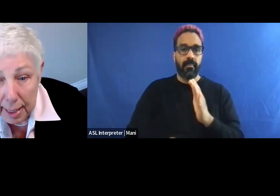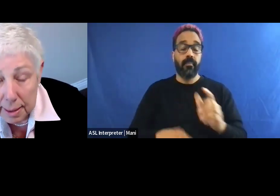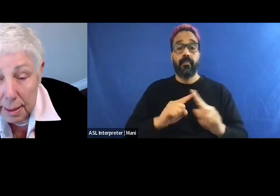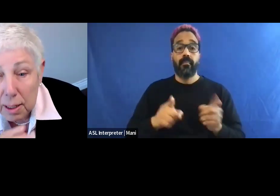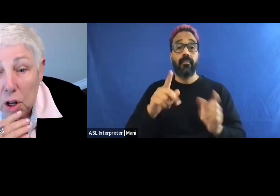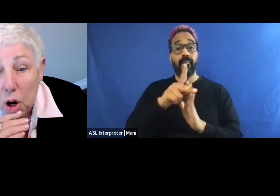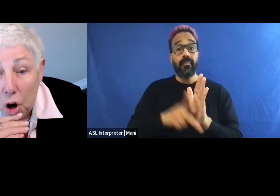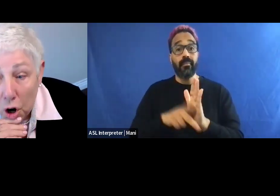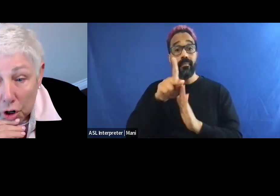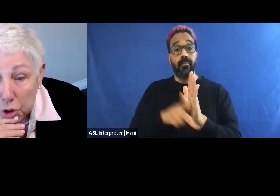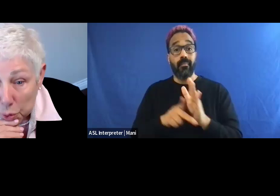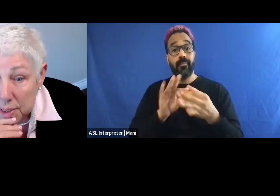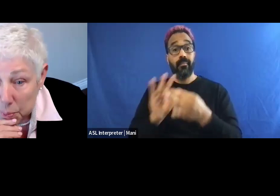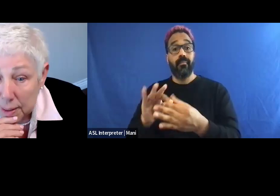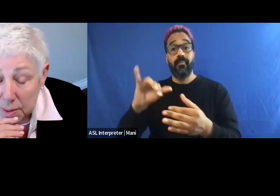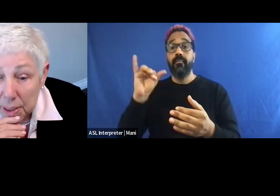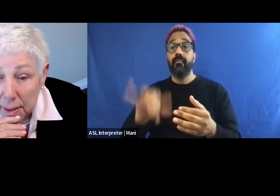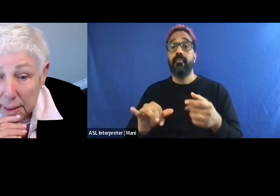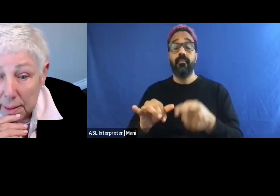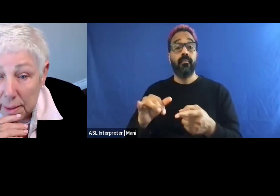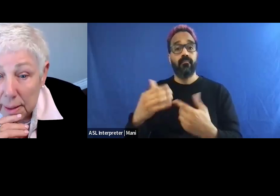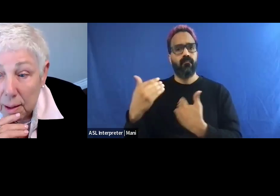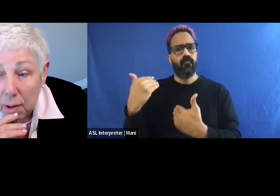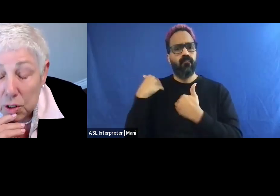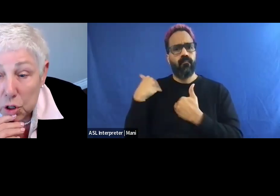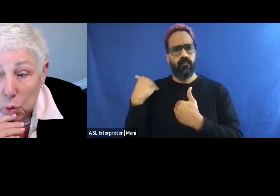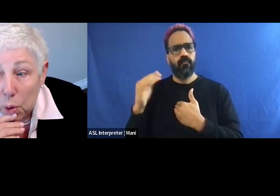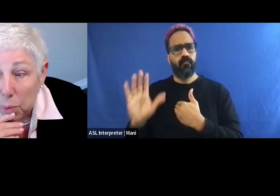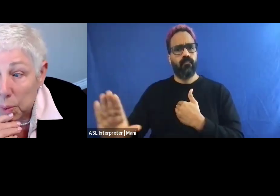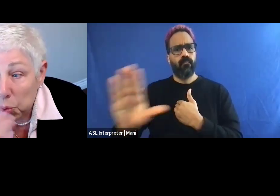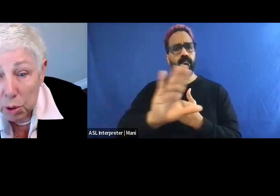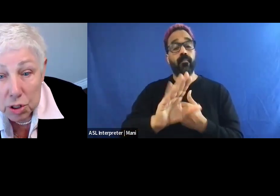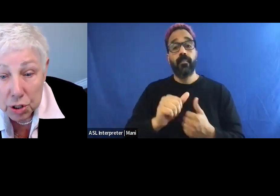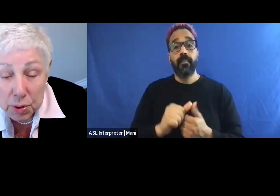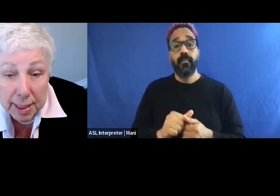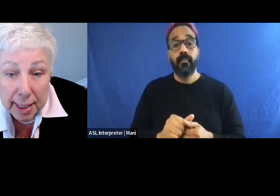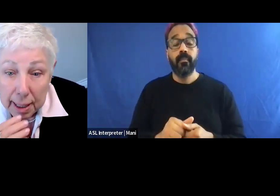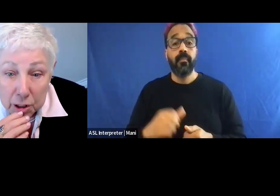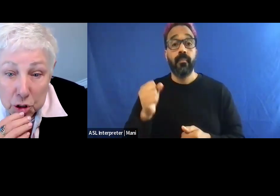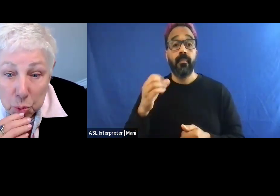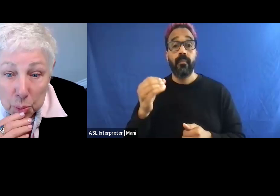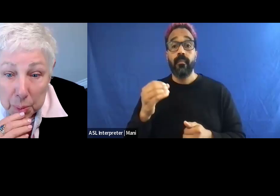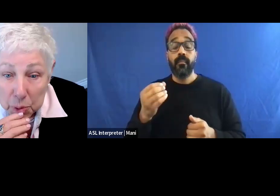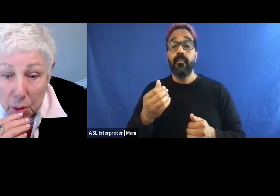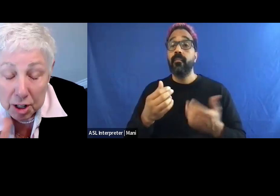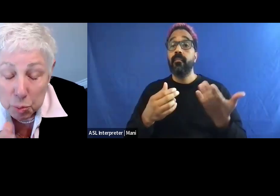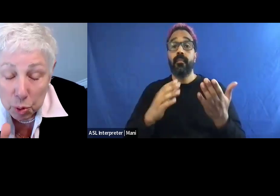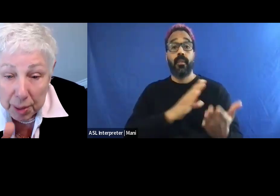to that are your responsibility. So what reports do you see at your